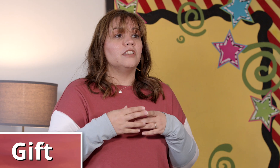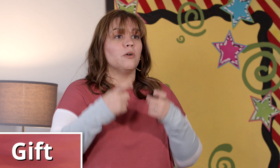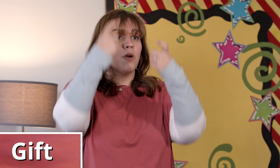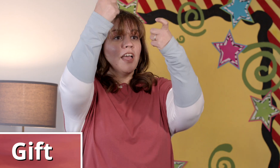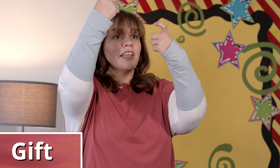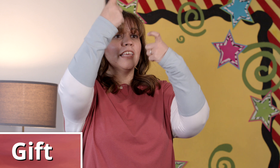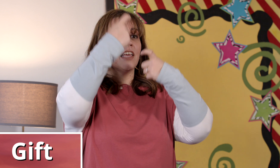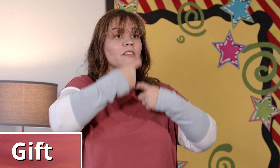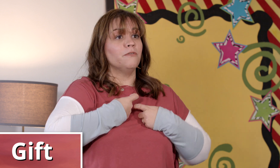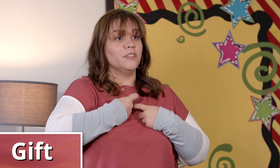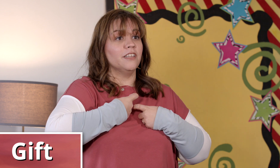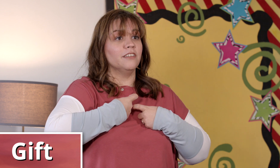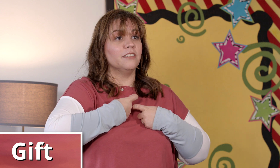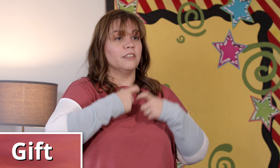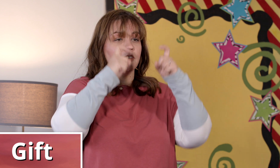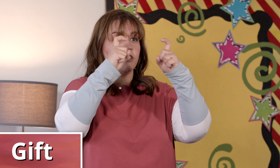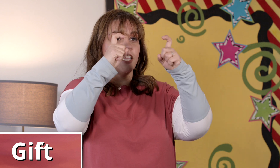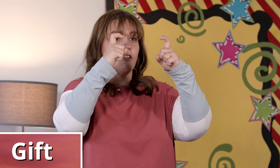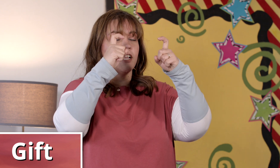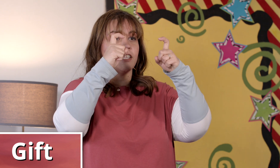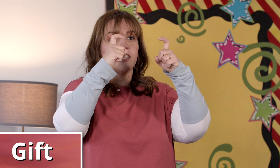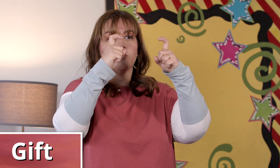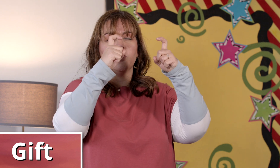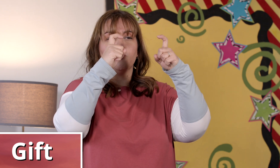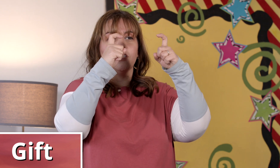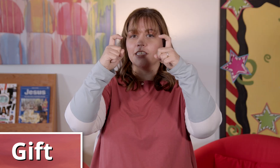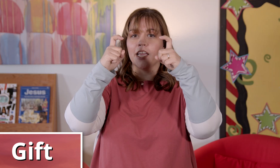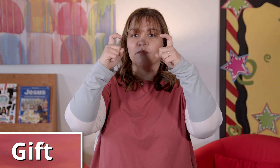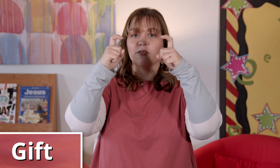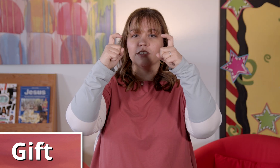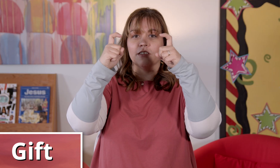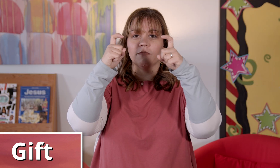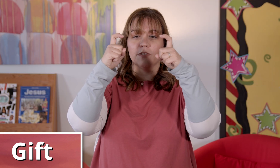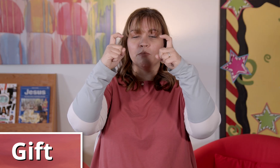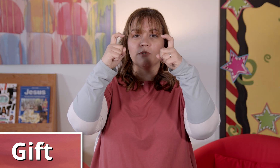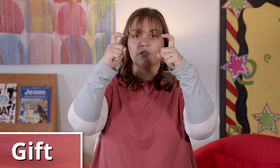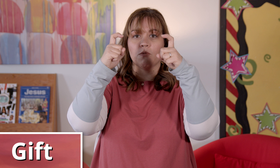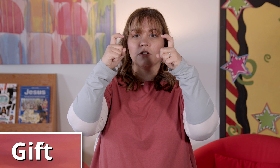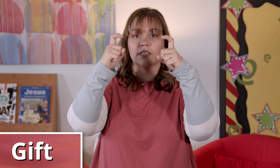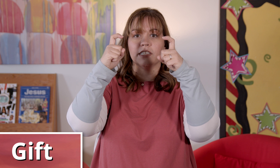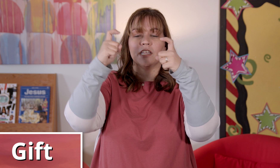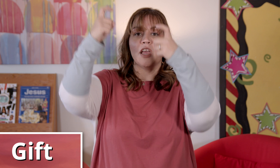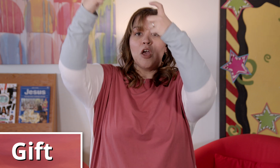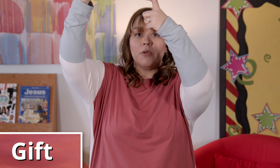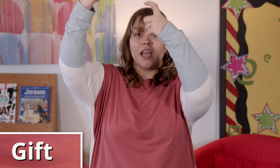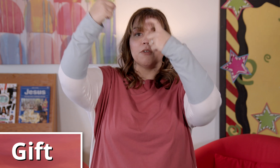So gift, we're taking our hands like this when we use these same little symbols for sin, but now we're